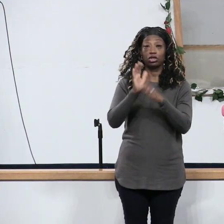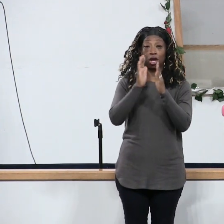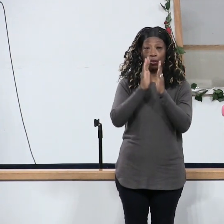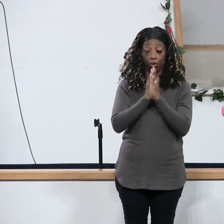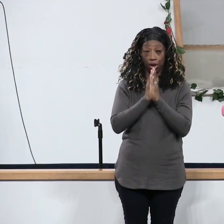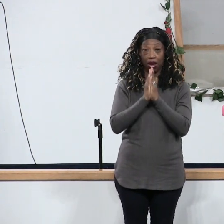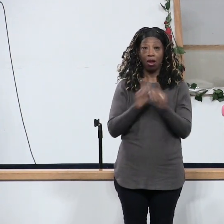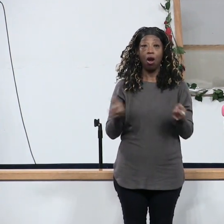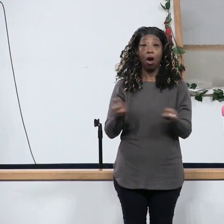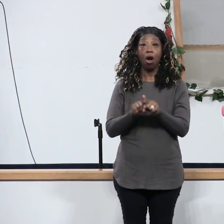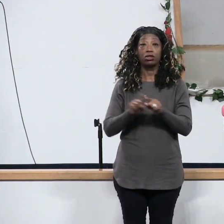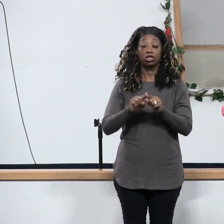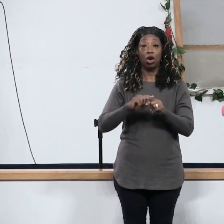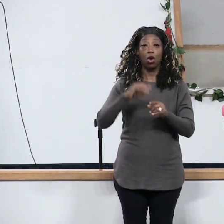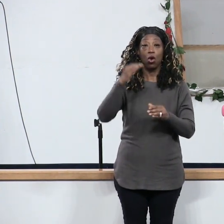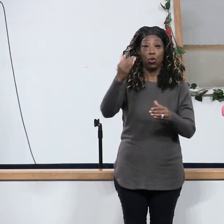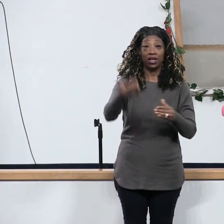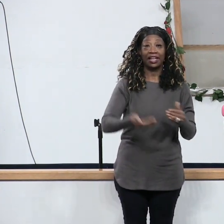we're collecting